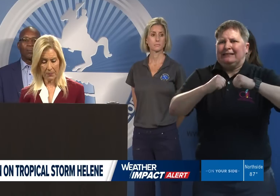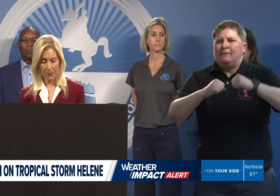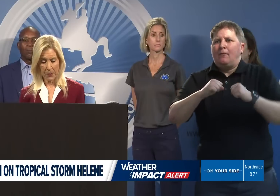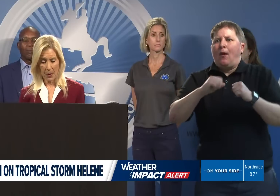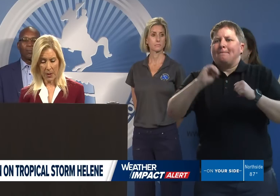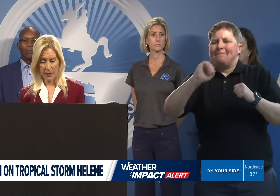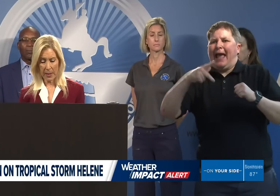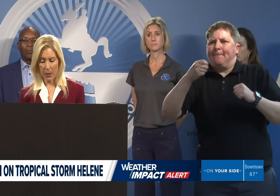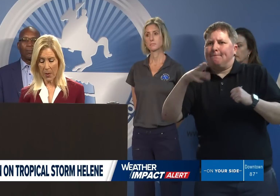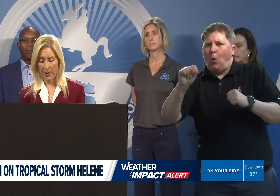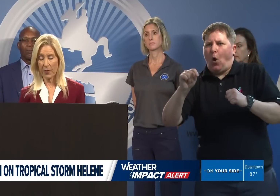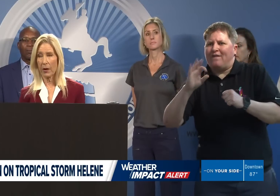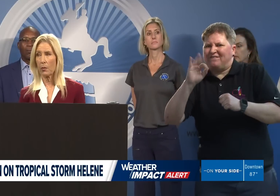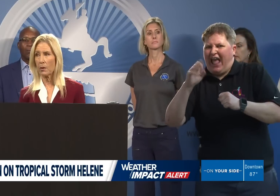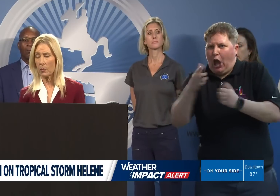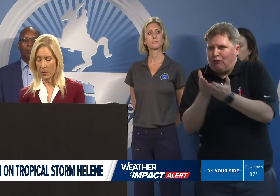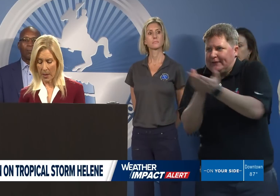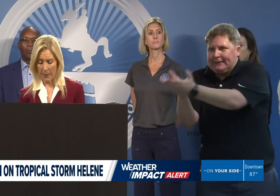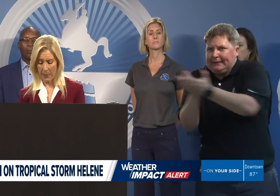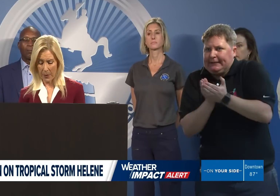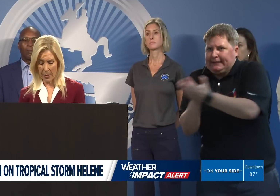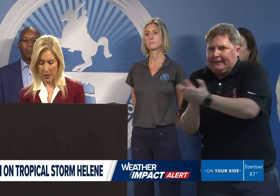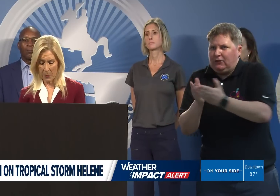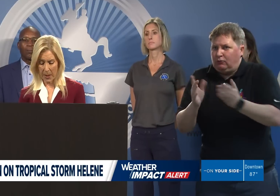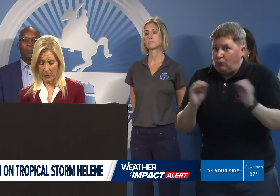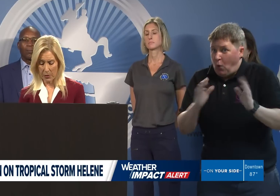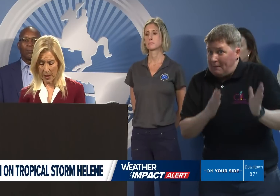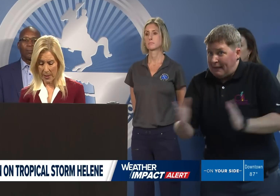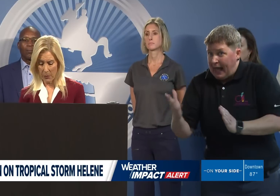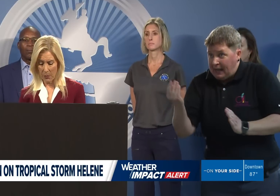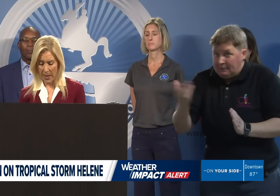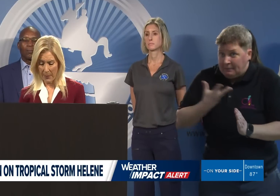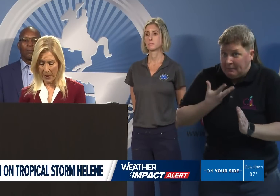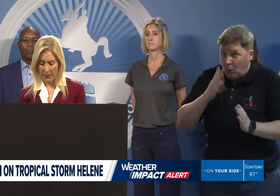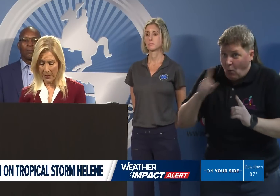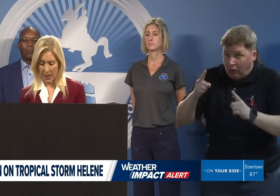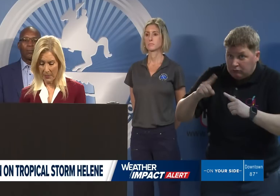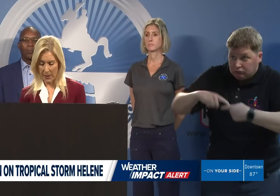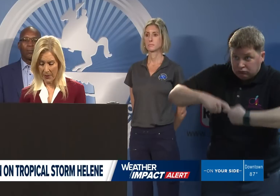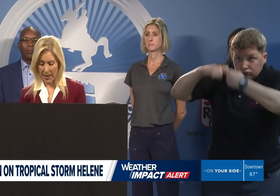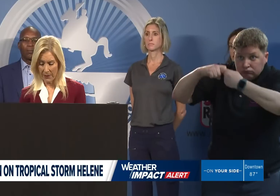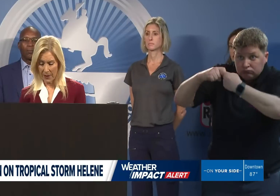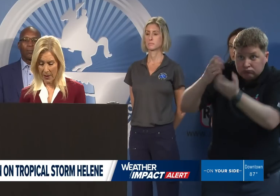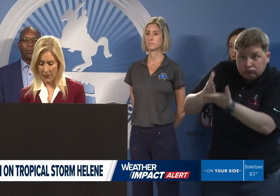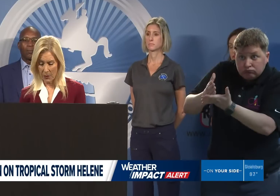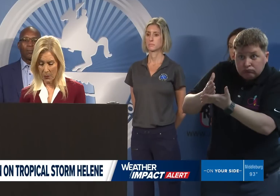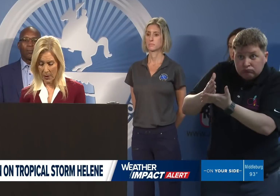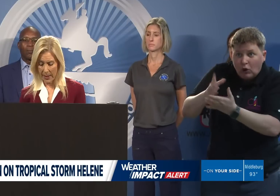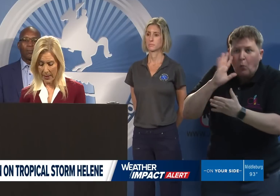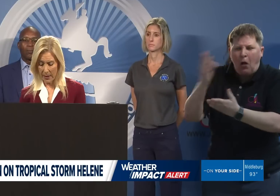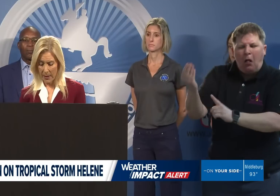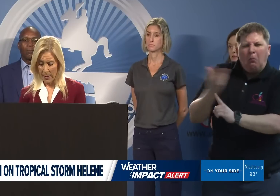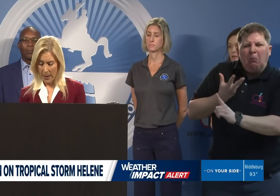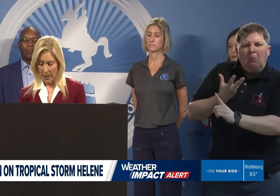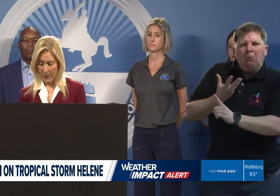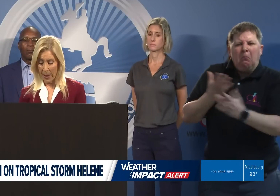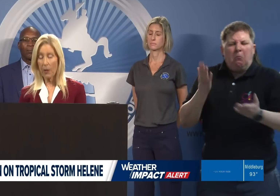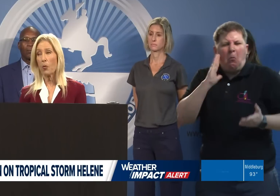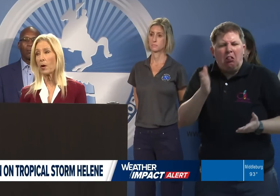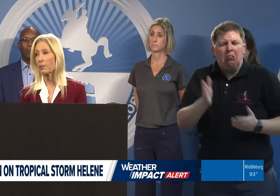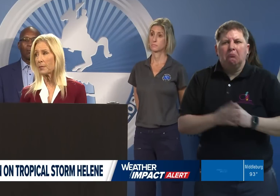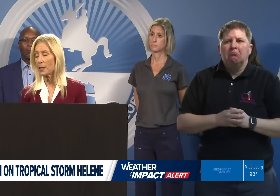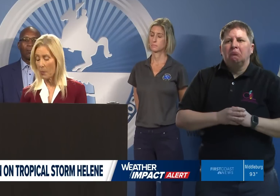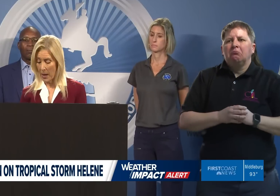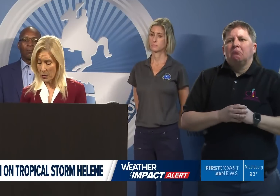on exactly when the ferry will stop operations, but I'm sure JTA will be happy to give us an update on that if you would like it.